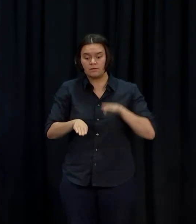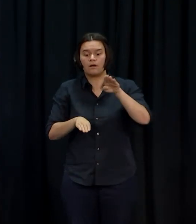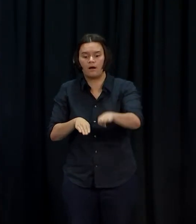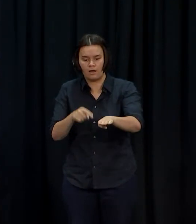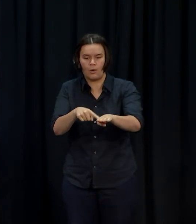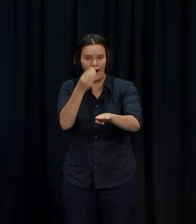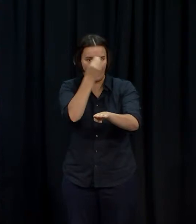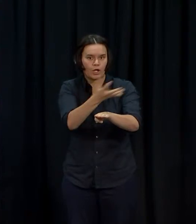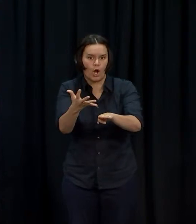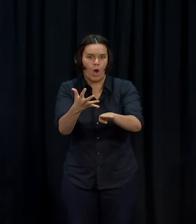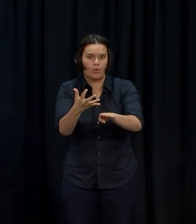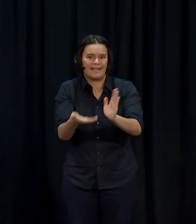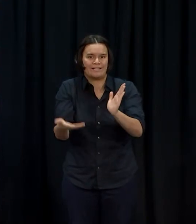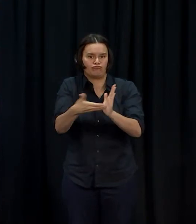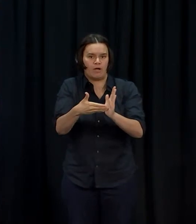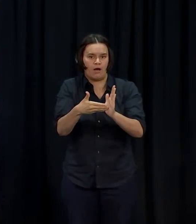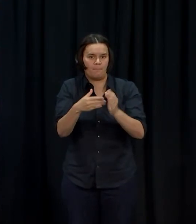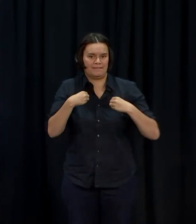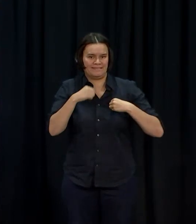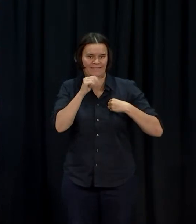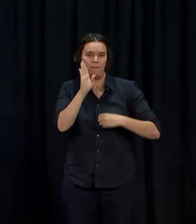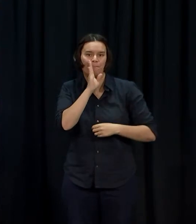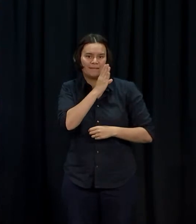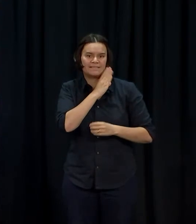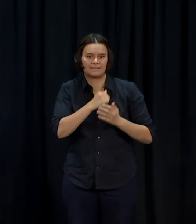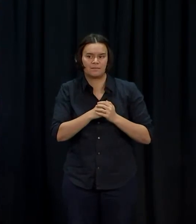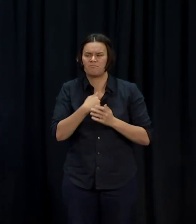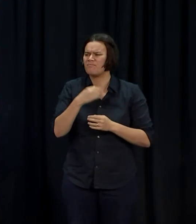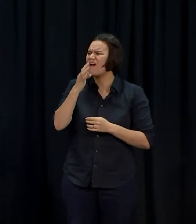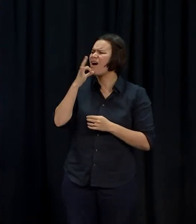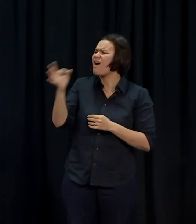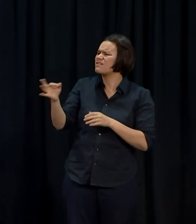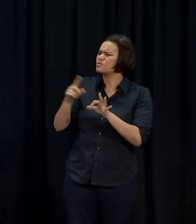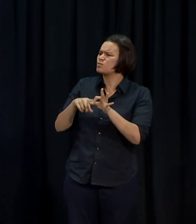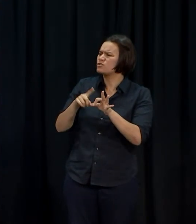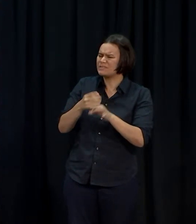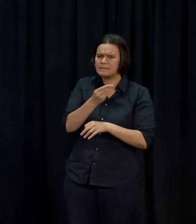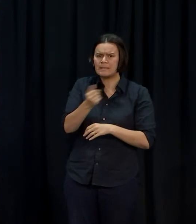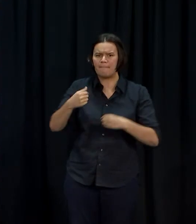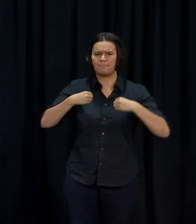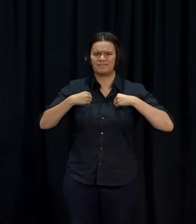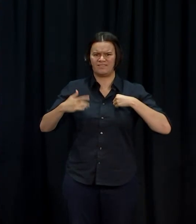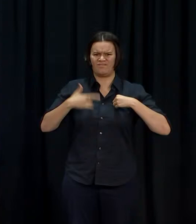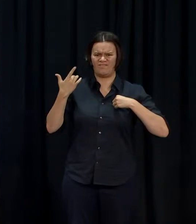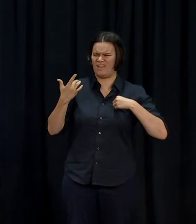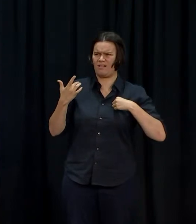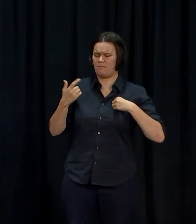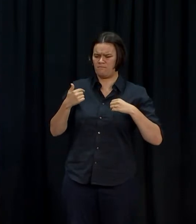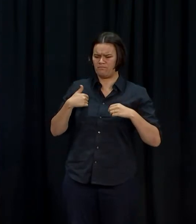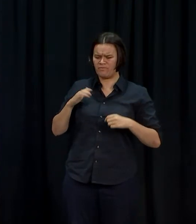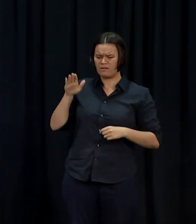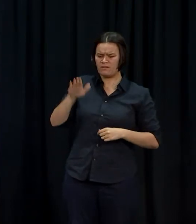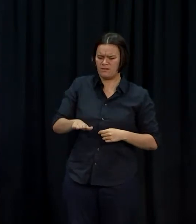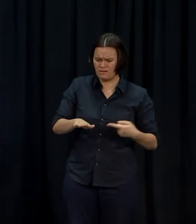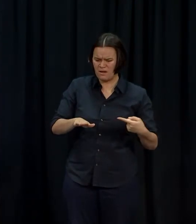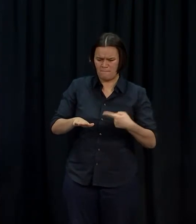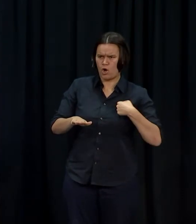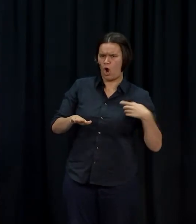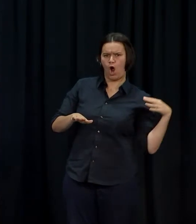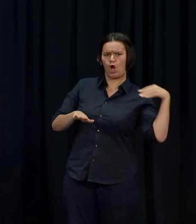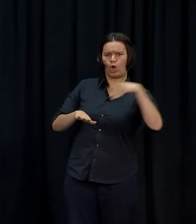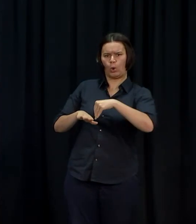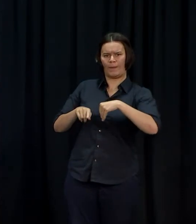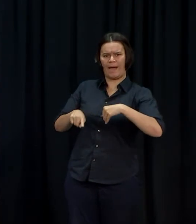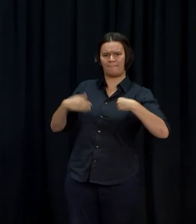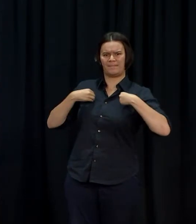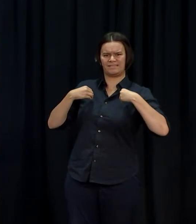frame be of that two-step process for groups who may feel they should be included in the first one? What would that be? That's about 2 weeks away, I